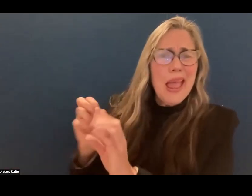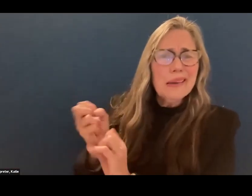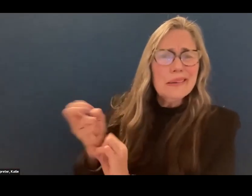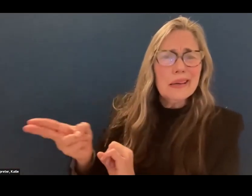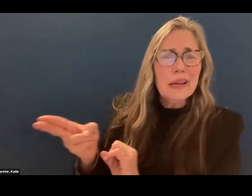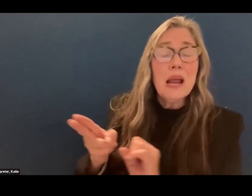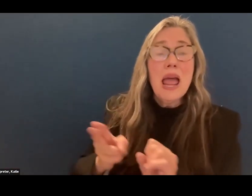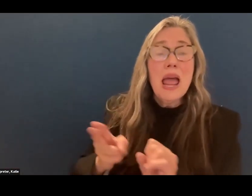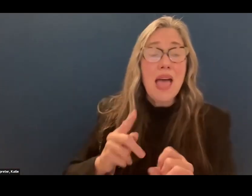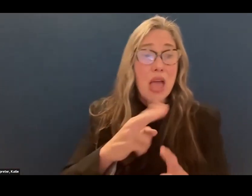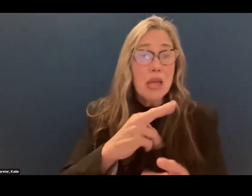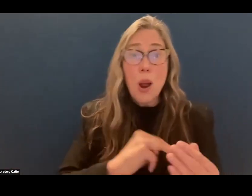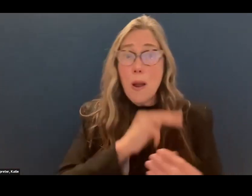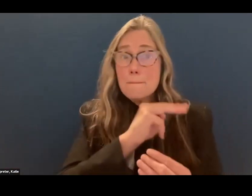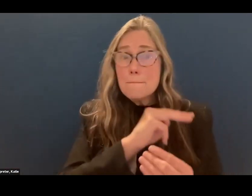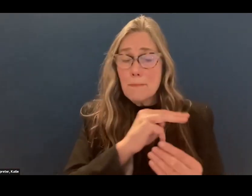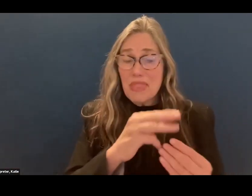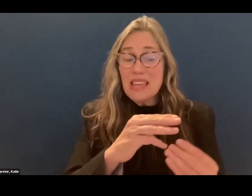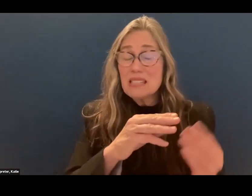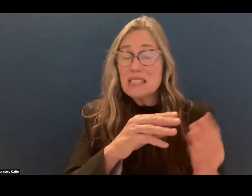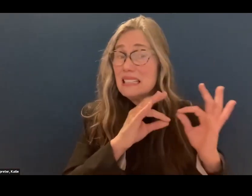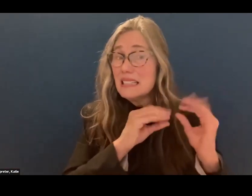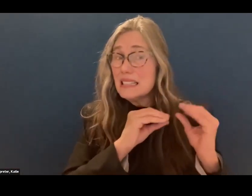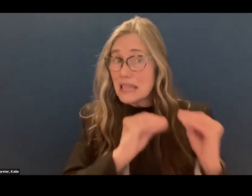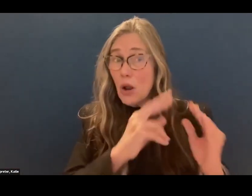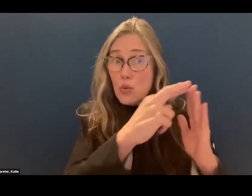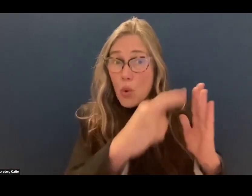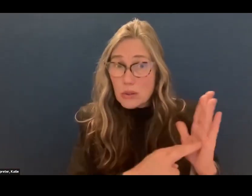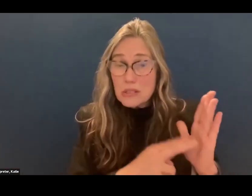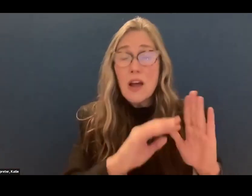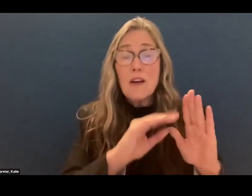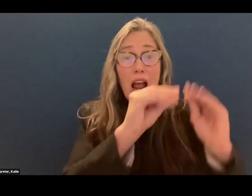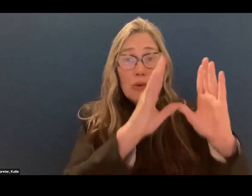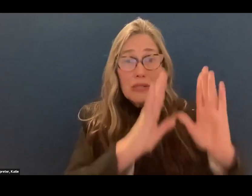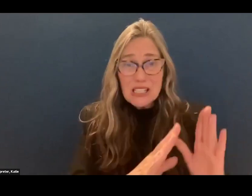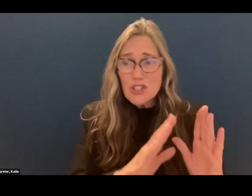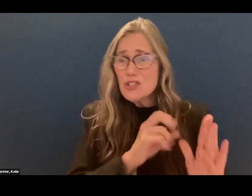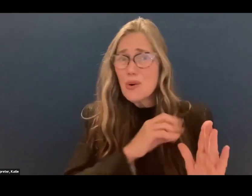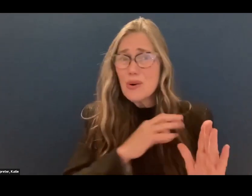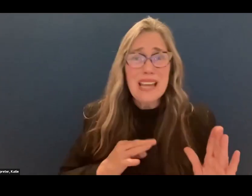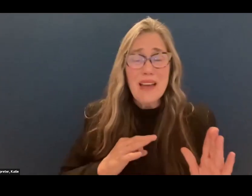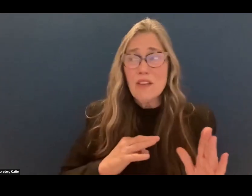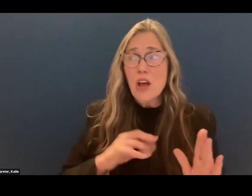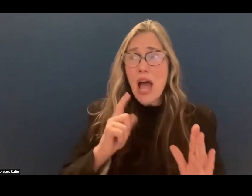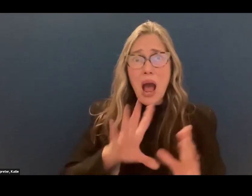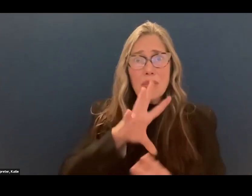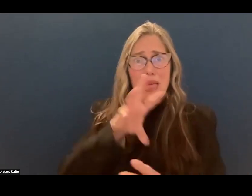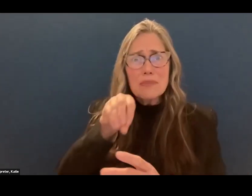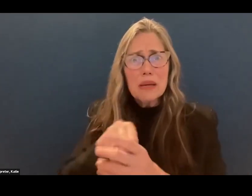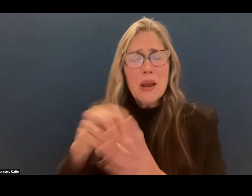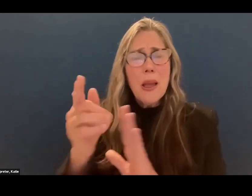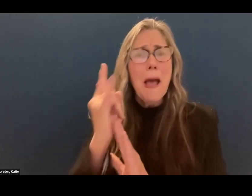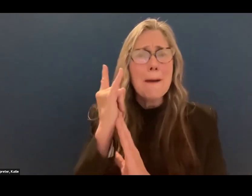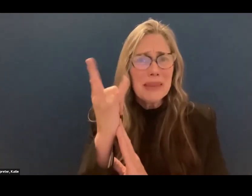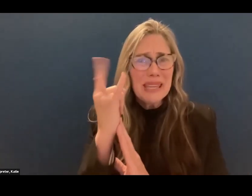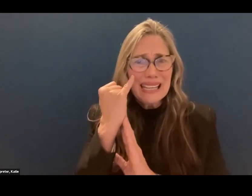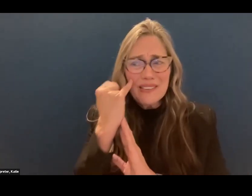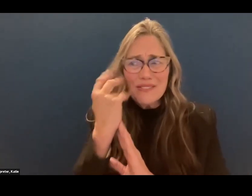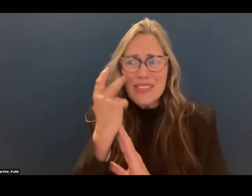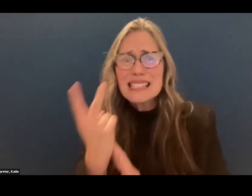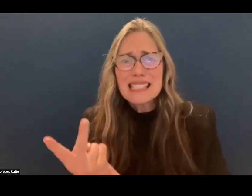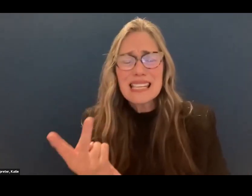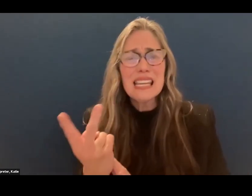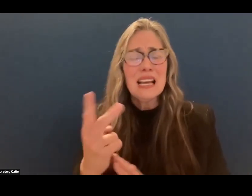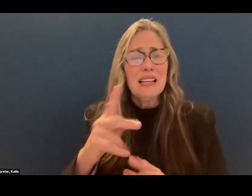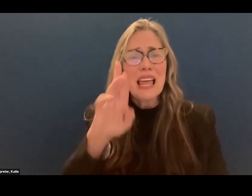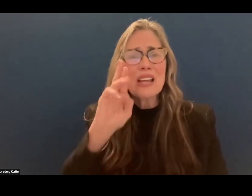intervene immediately when they witness inappropriate language or behavior, including racial and other slurs, prioritize diversity in the curriculum